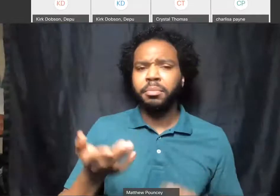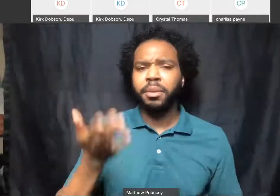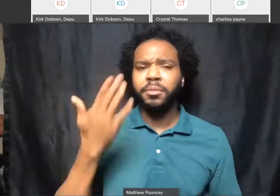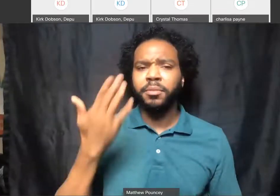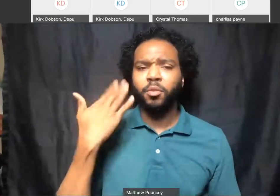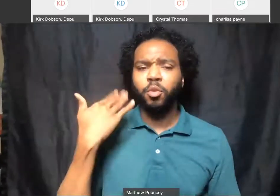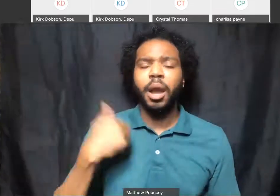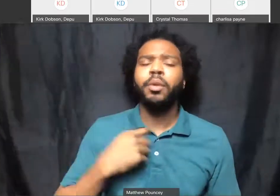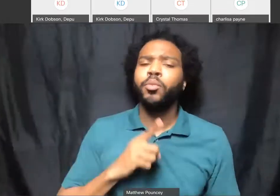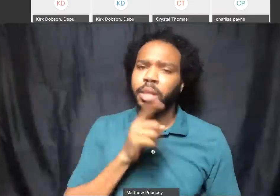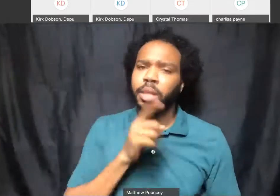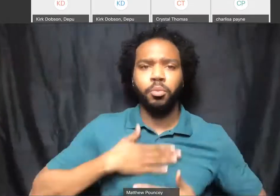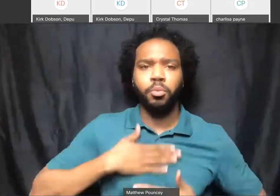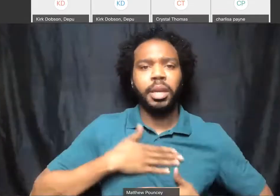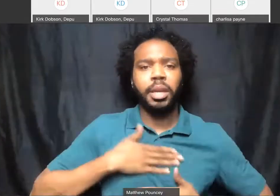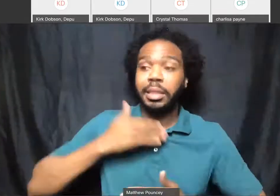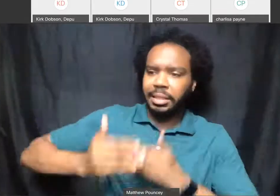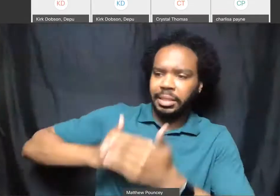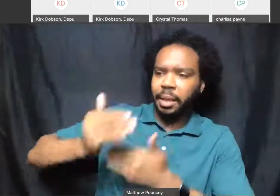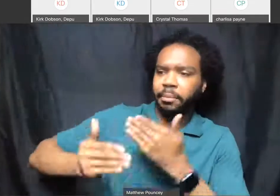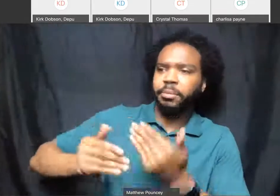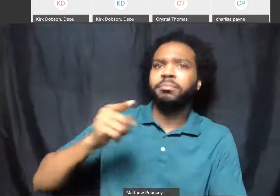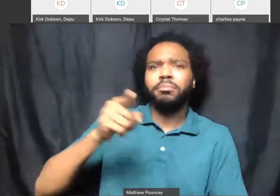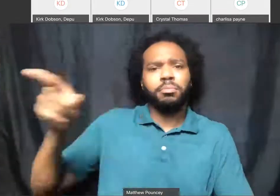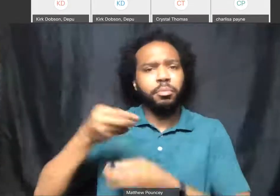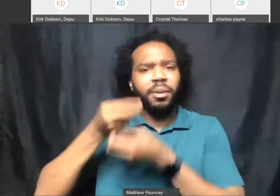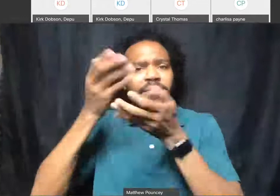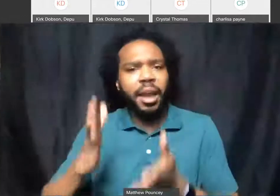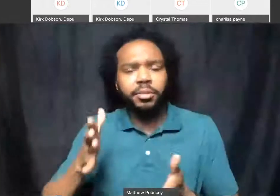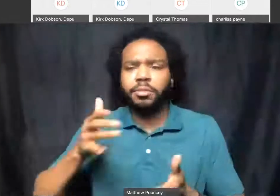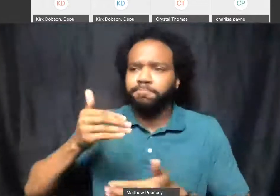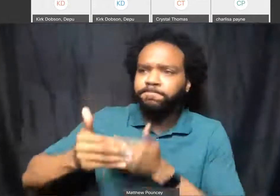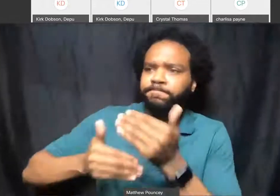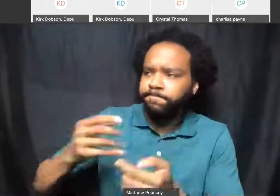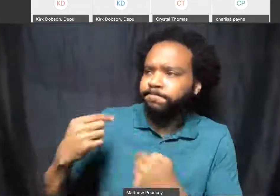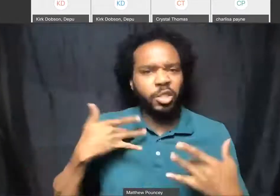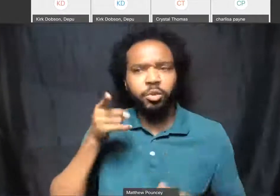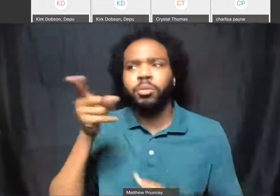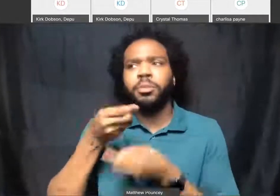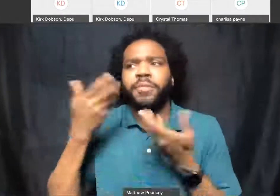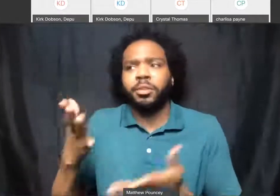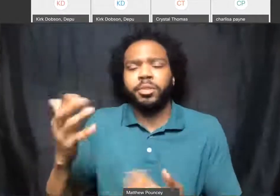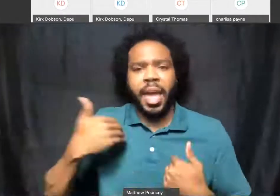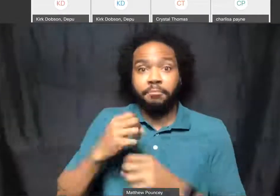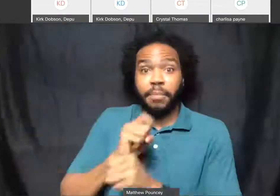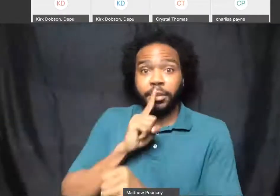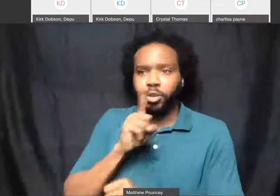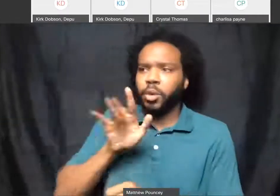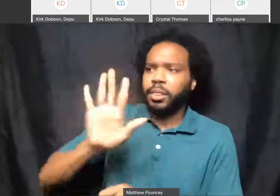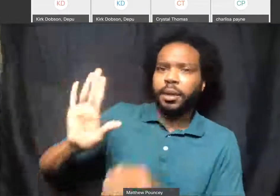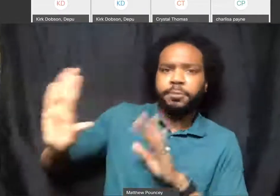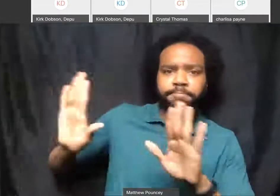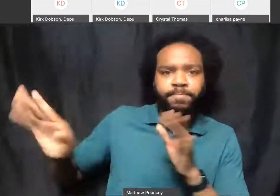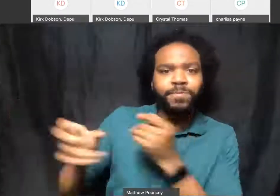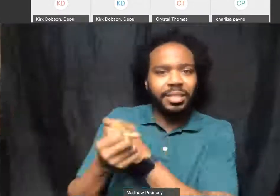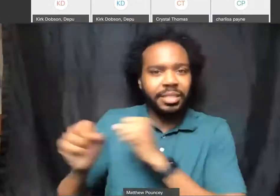that providers have gone to, the concern that providers have about ensuring the protection of all the people that we support. But the